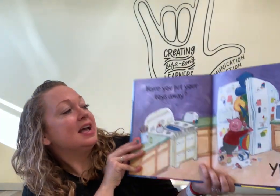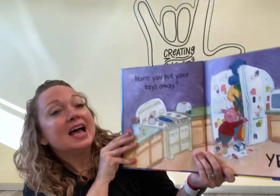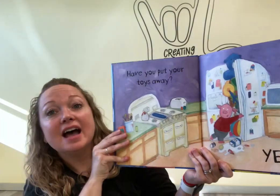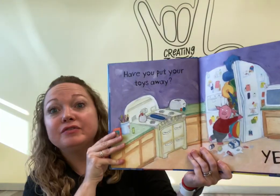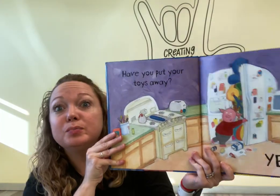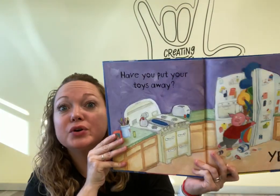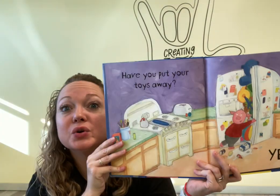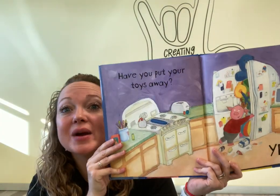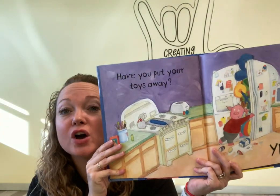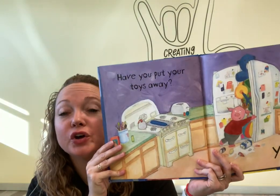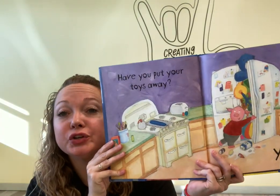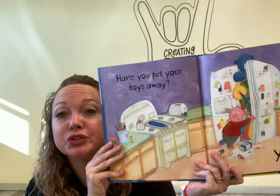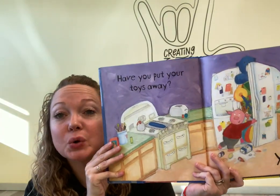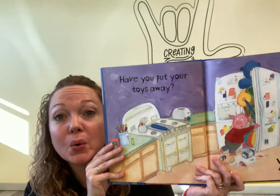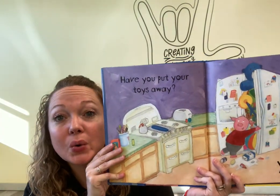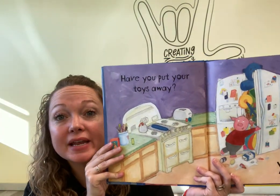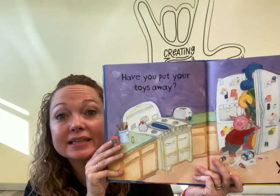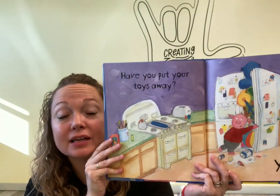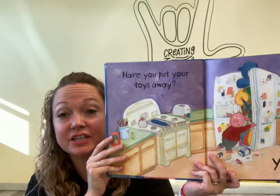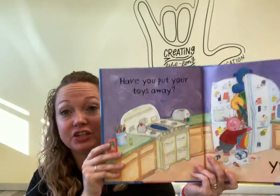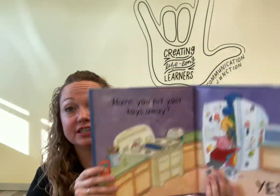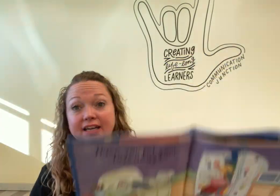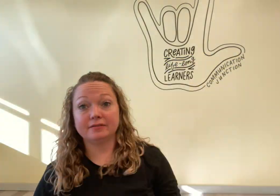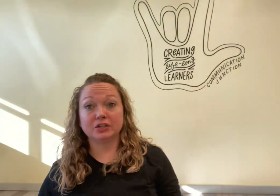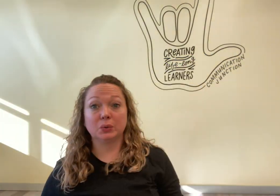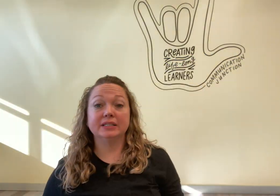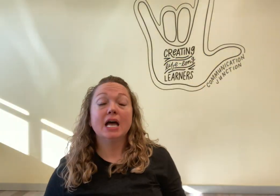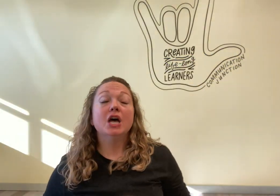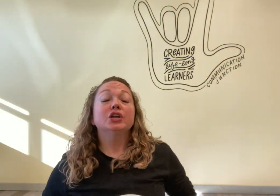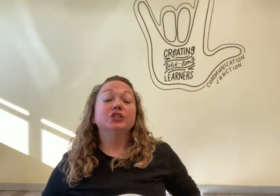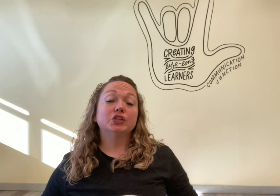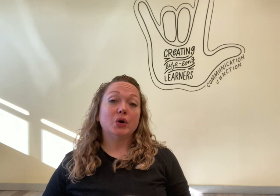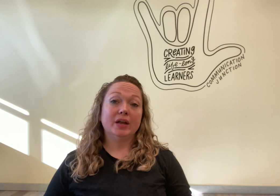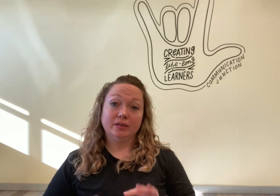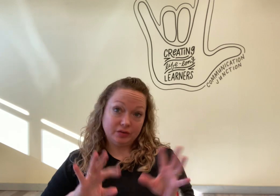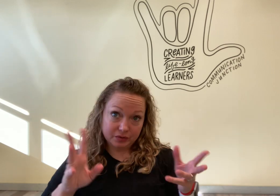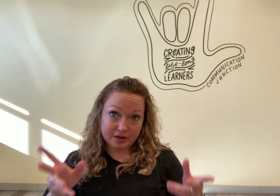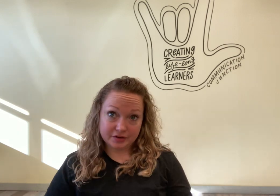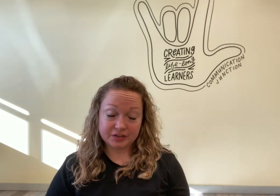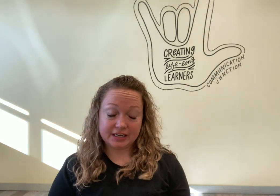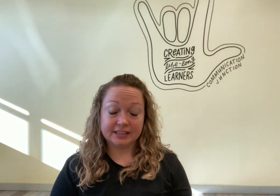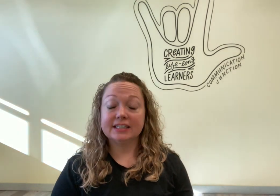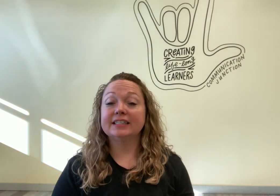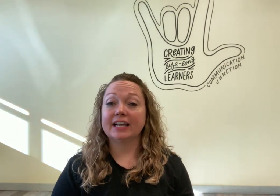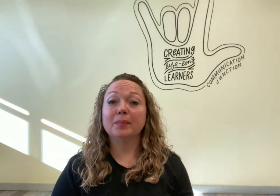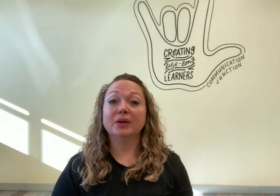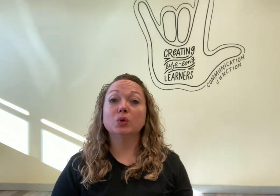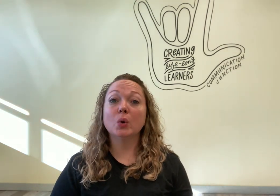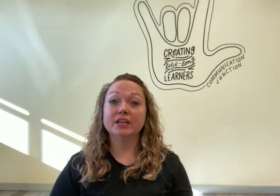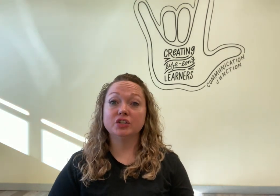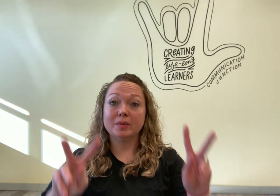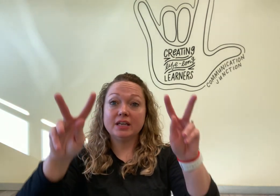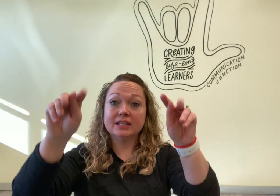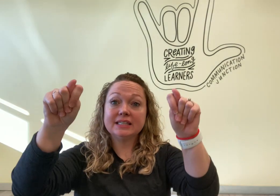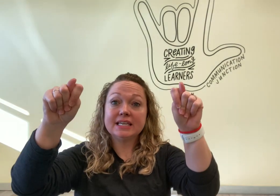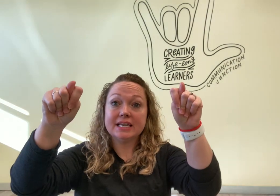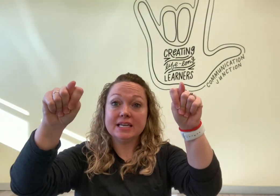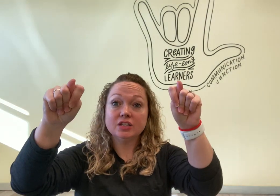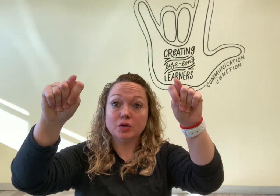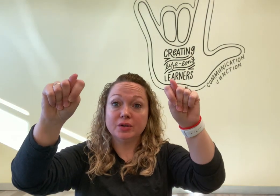Have you put away all your toys? I'll teach you the sign for toys. So, and you'll understand this in a second, but toys, you make the T, so you put your